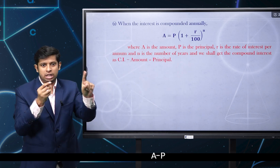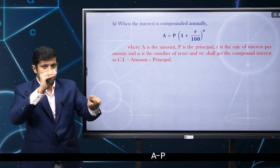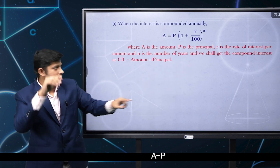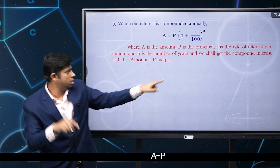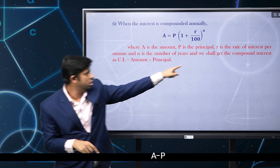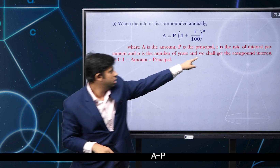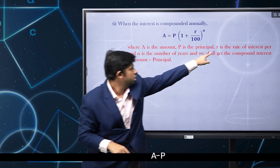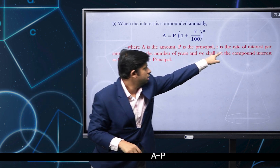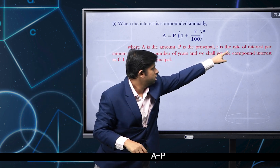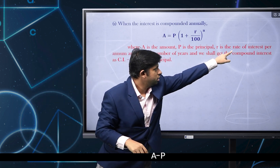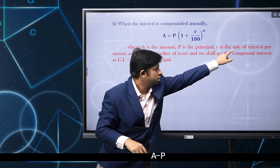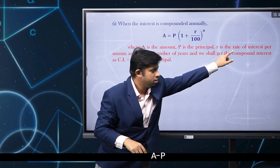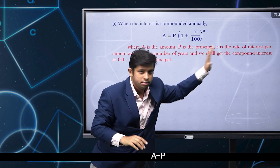minus principal.